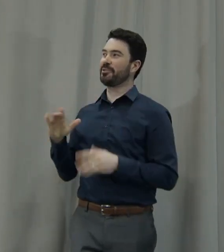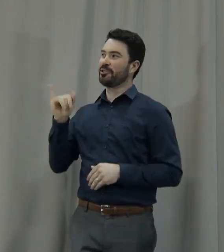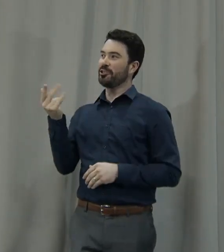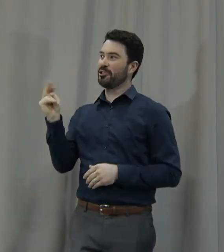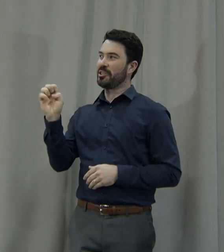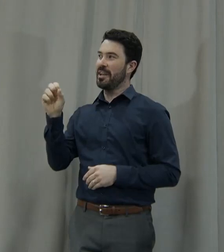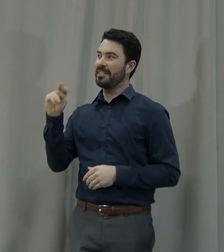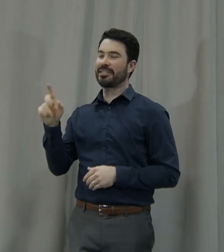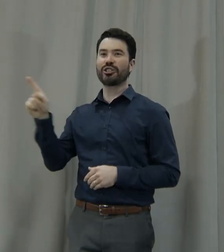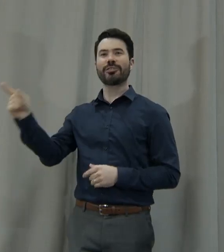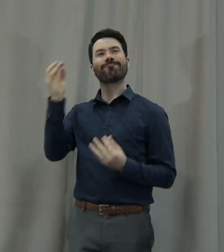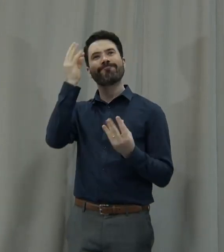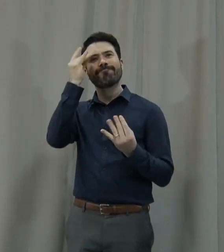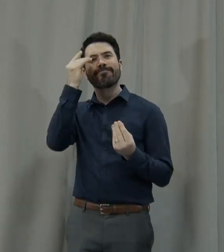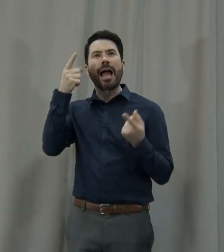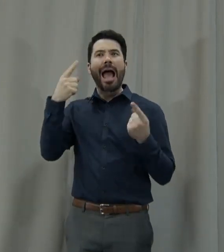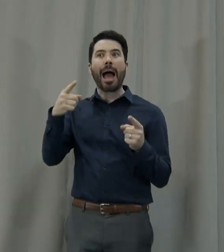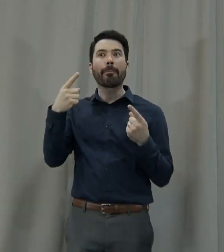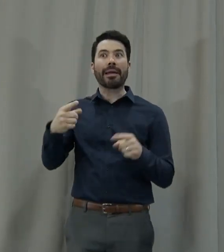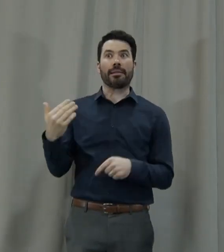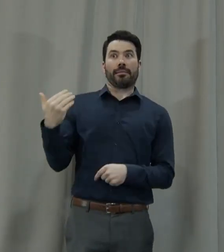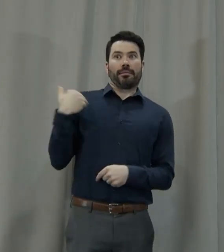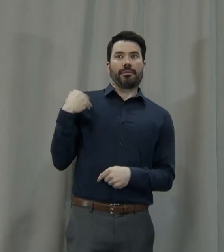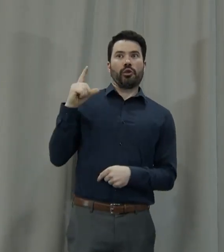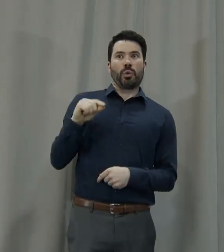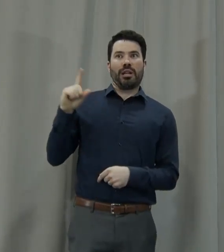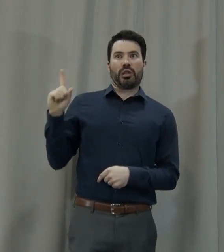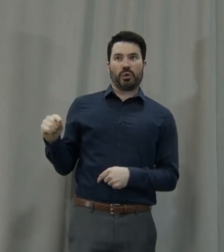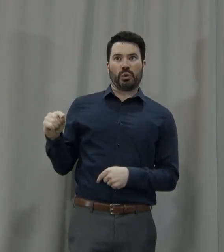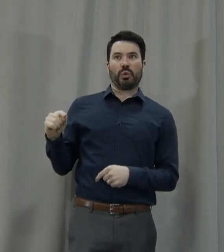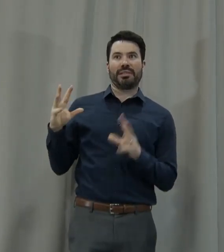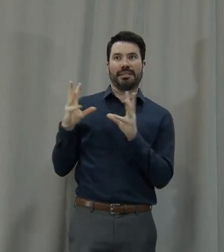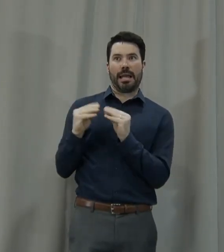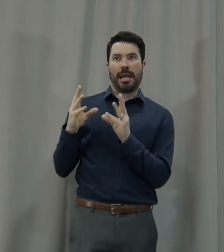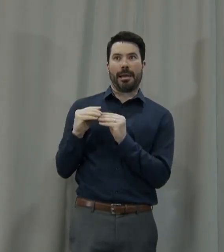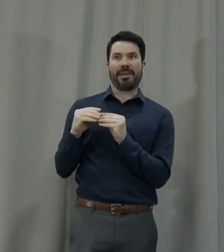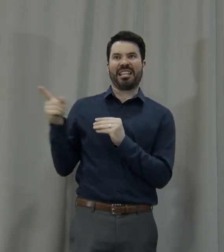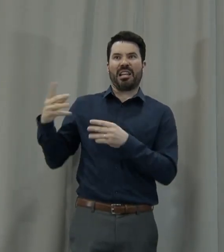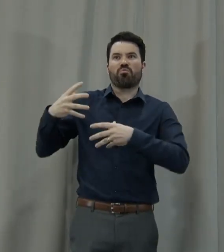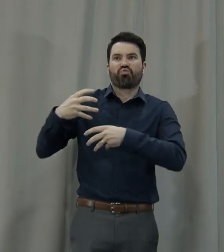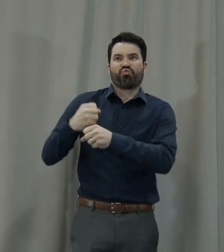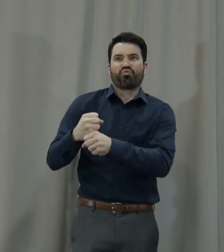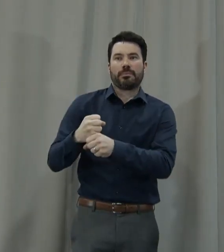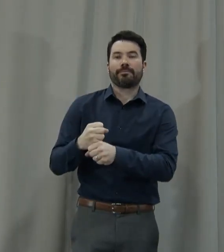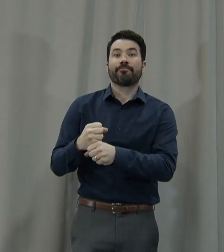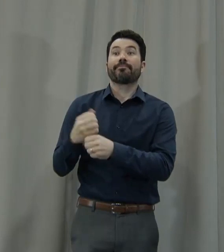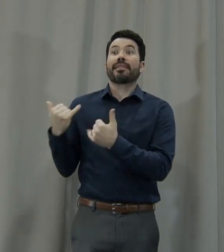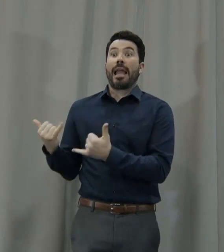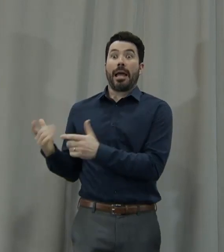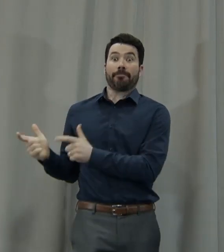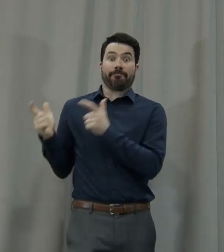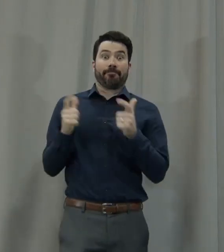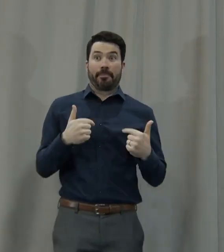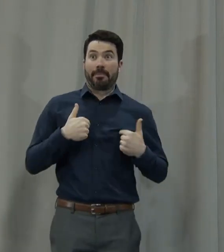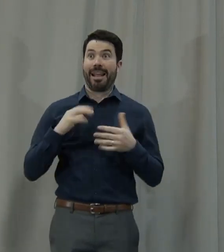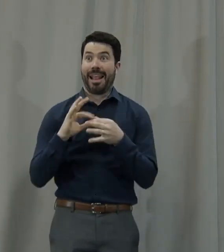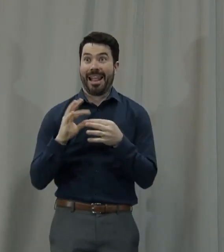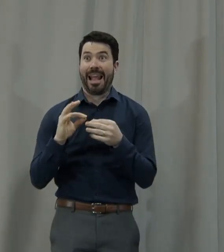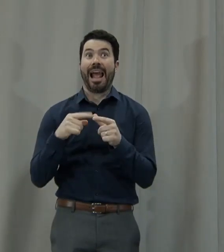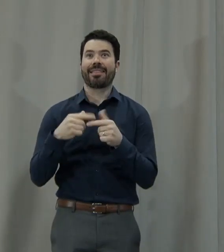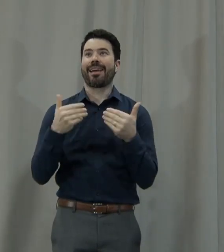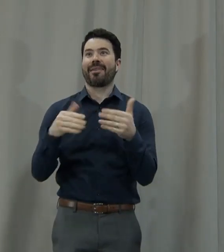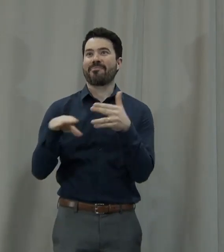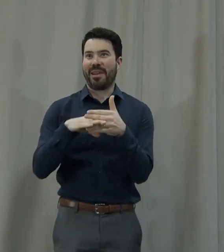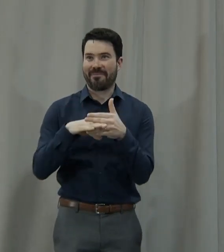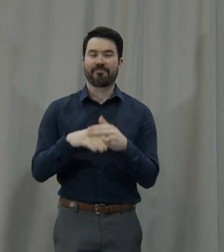a very thoughtful recap of the 2022 Civil Rights Summit last year. But before I get into my quick little spiel and we take our break,